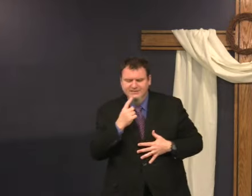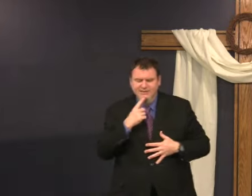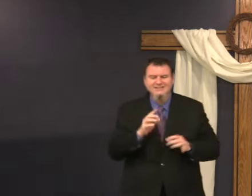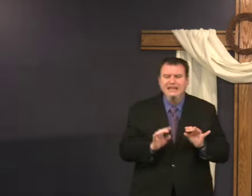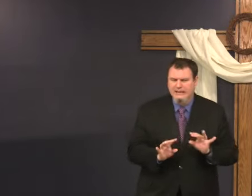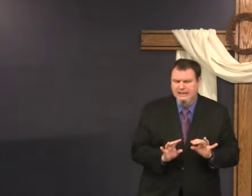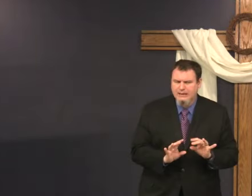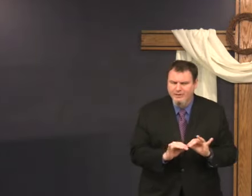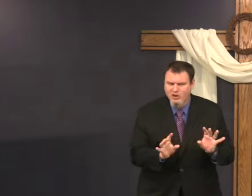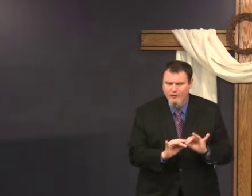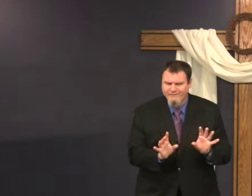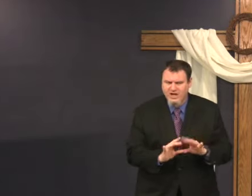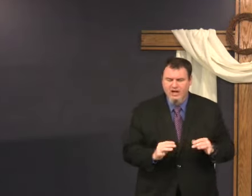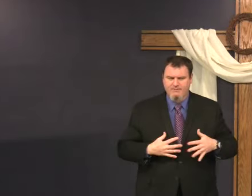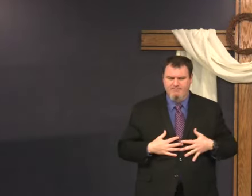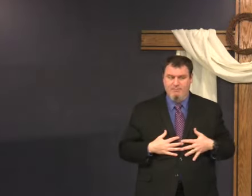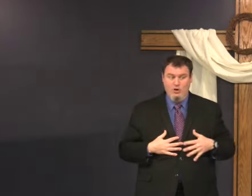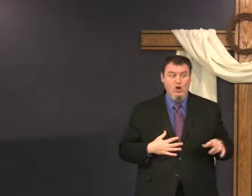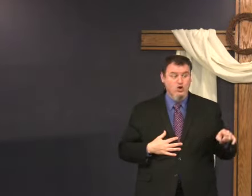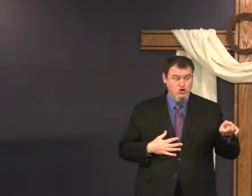So Jesus says, okay, let me clarify.